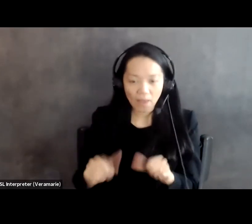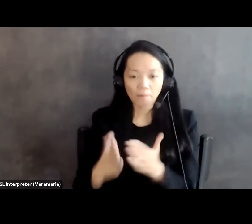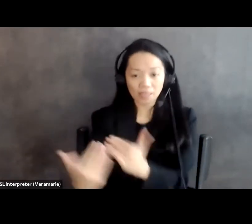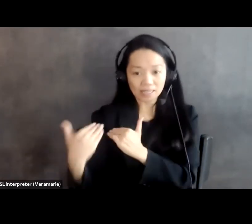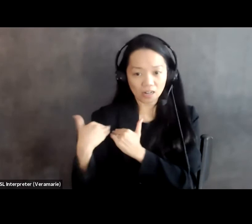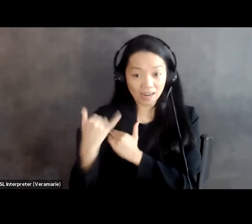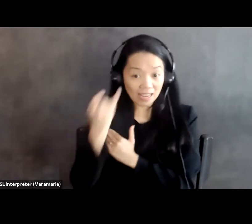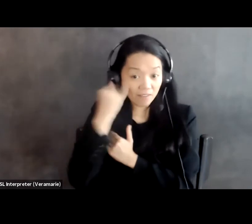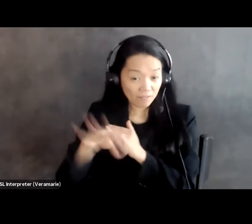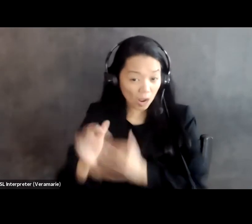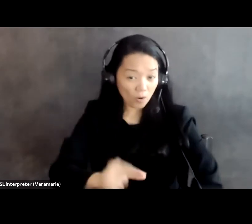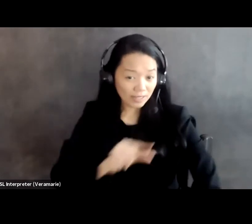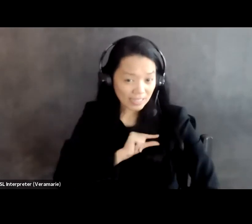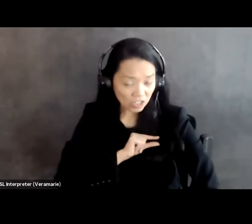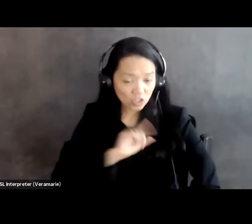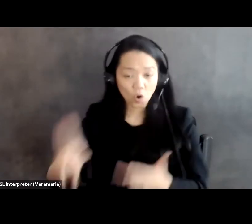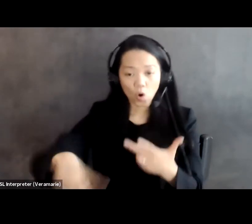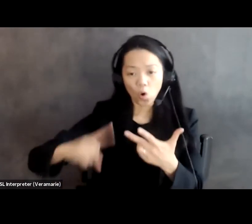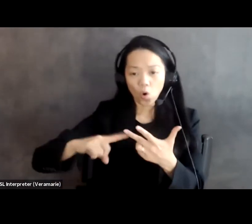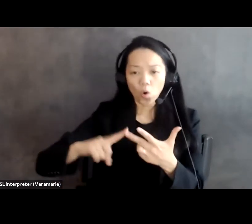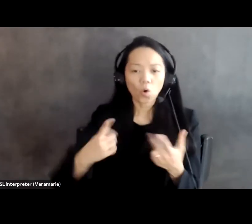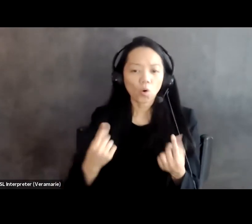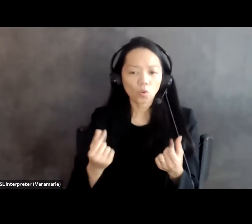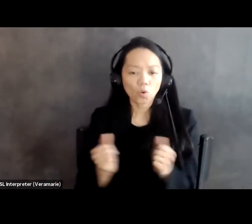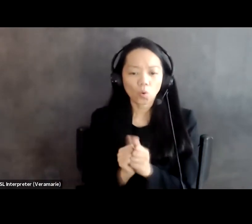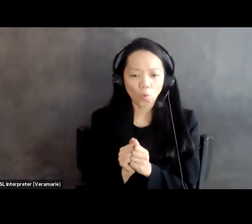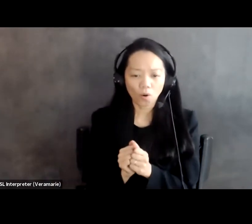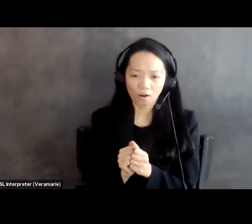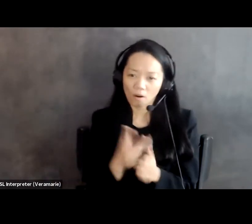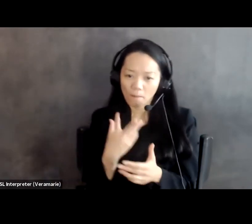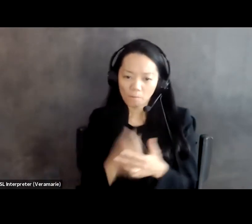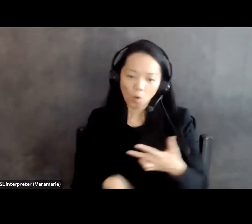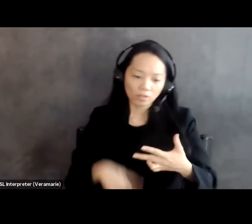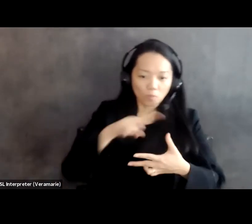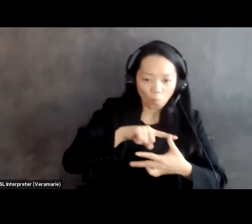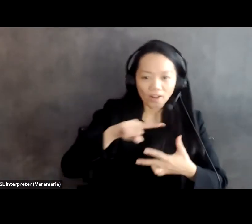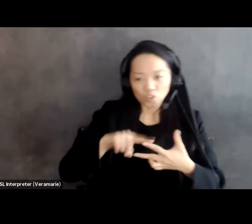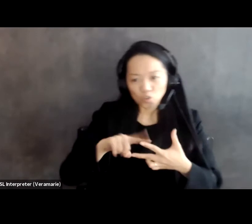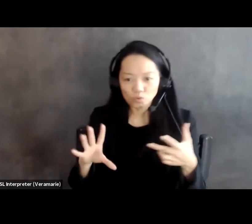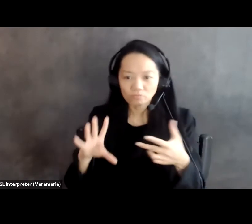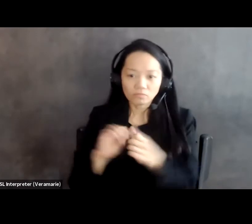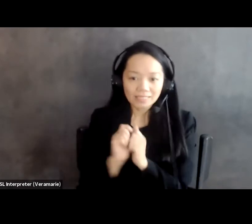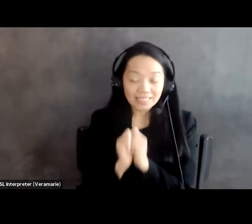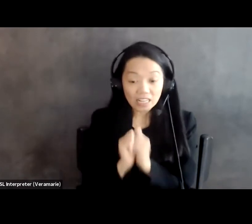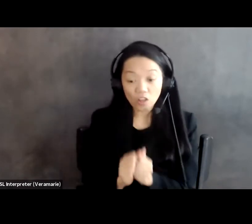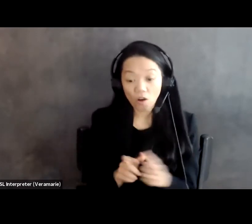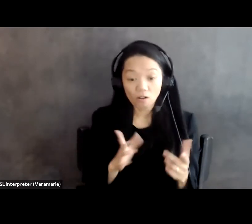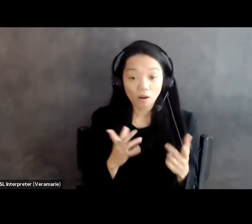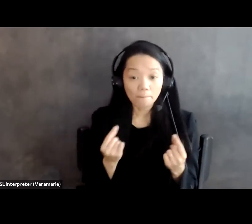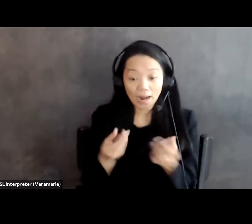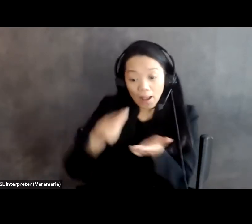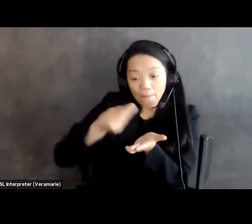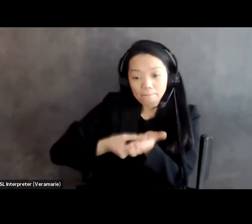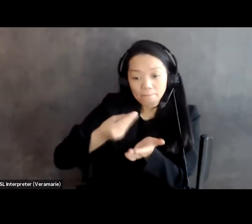found guilty. Or the judge can do what's a combination of one and two, which is basically give the person a money